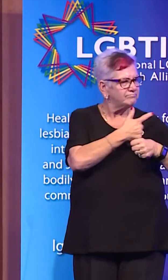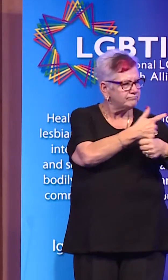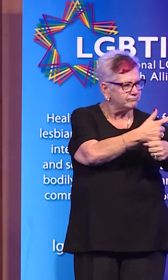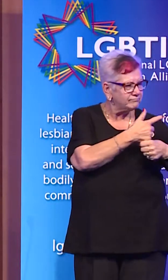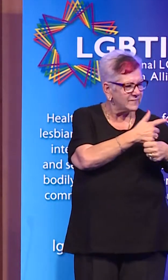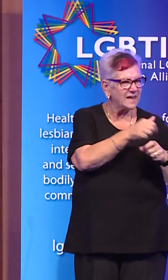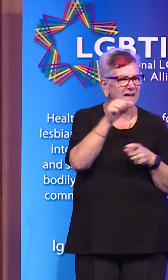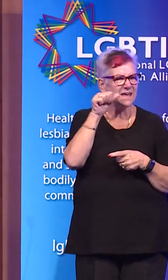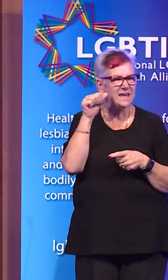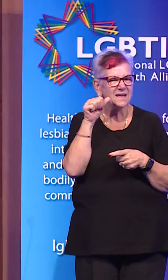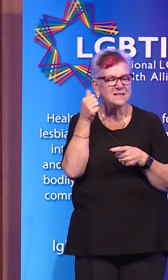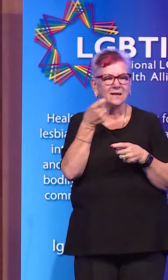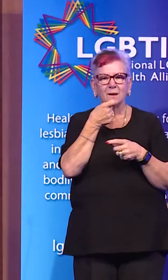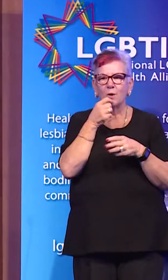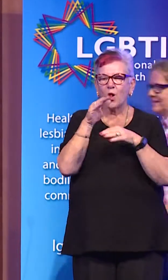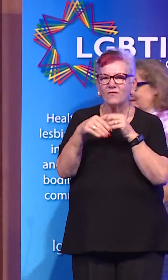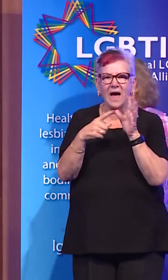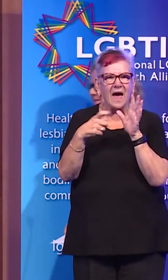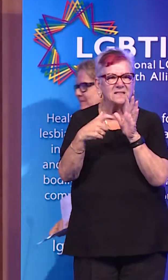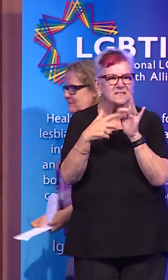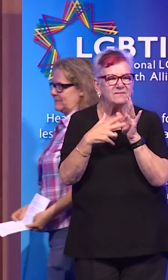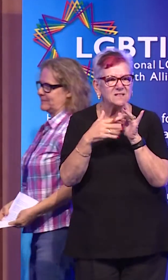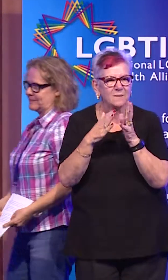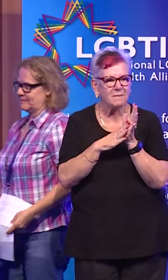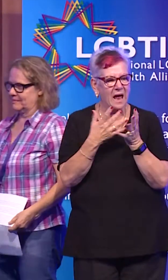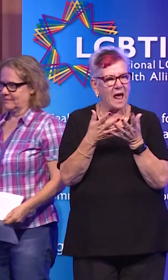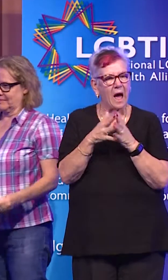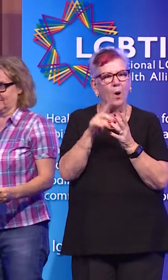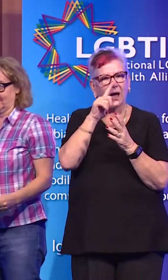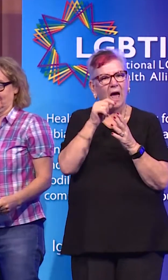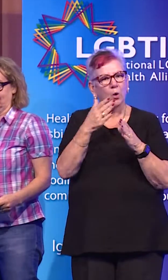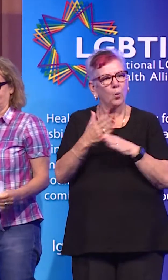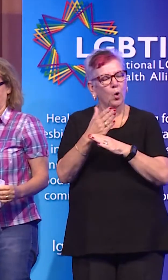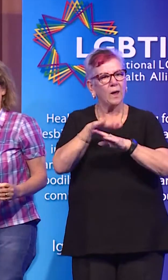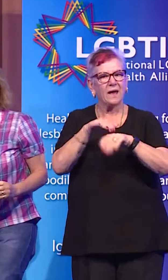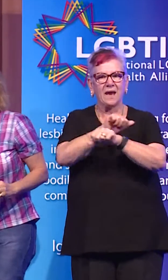saying, talking a little bit about activism and the way that it can play out in your life. So,